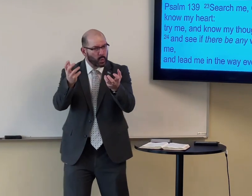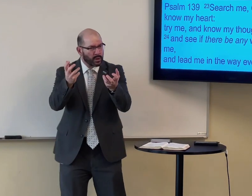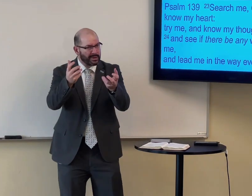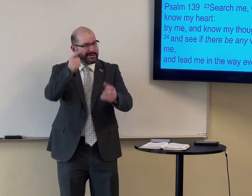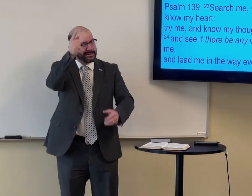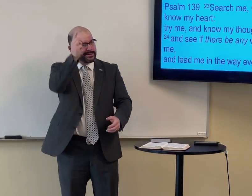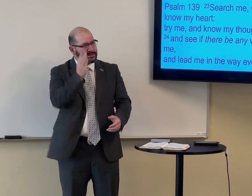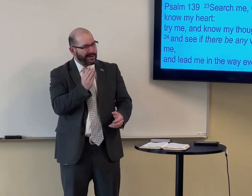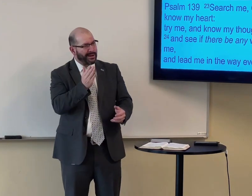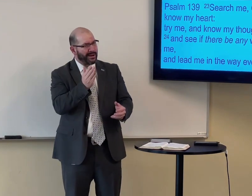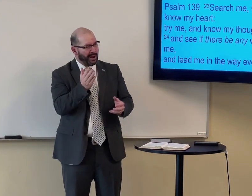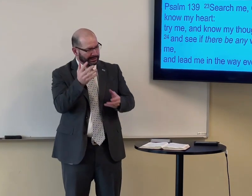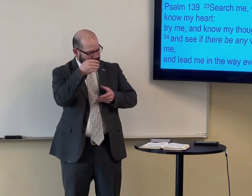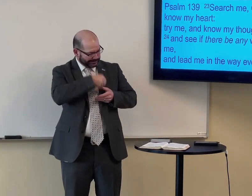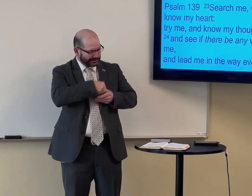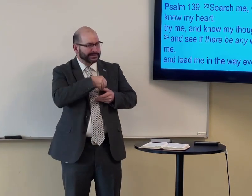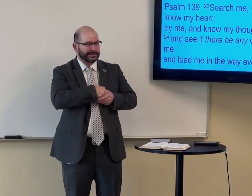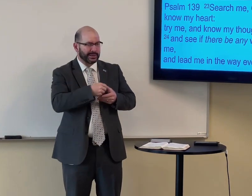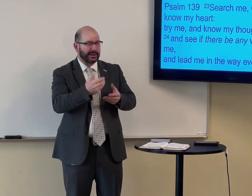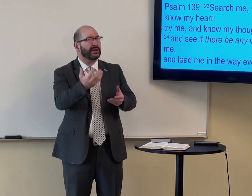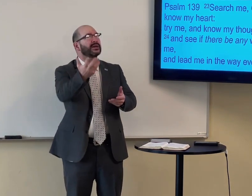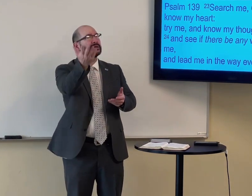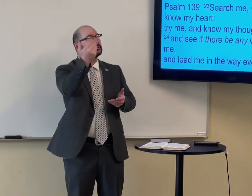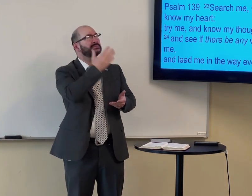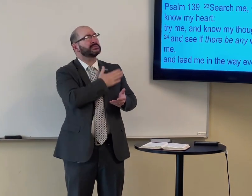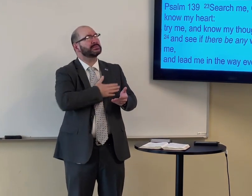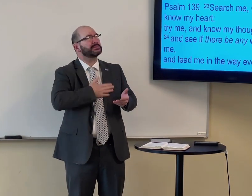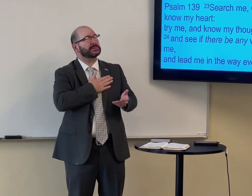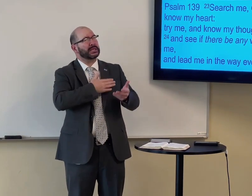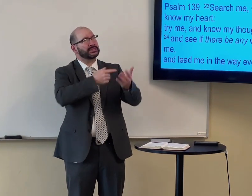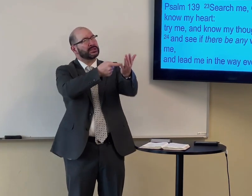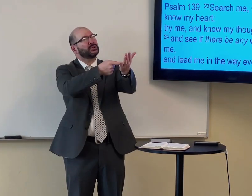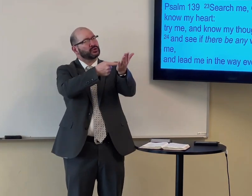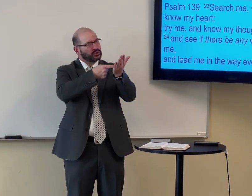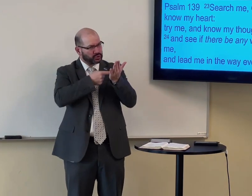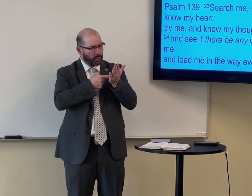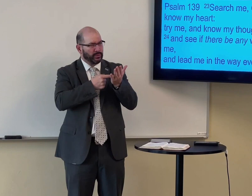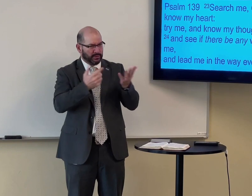David was humble and he wanted God inside his heart. He said, "God, show me."